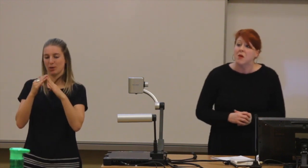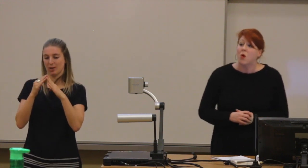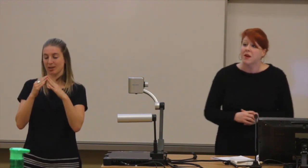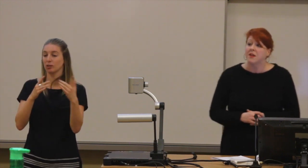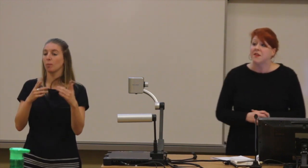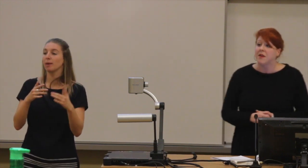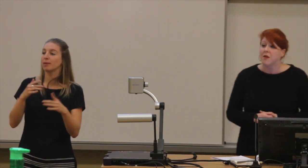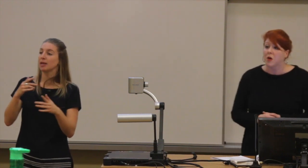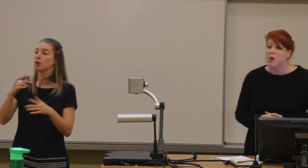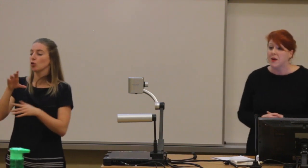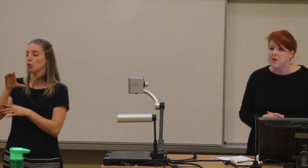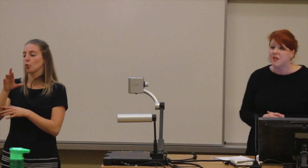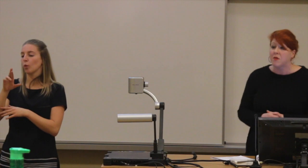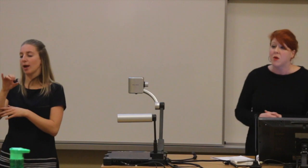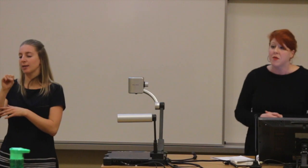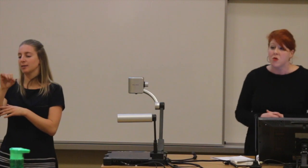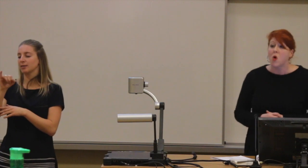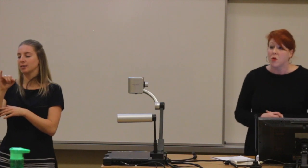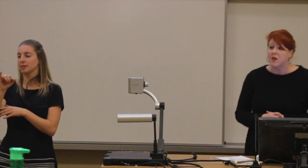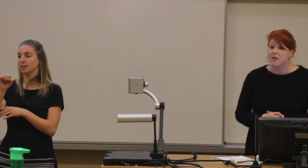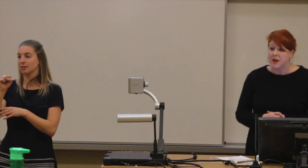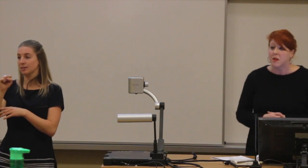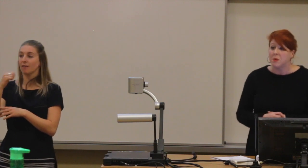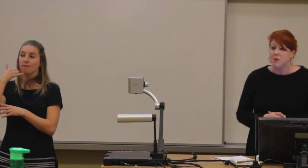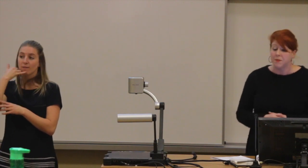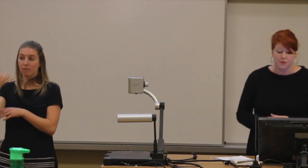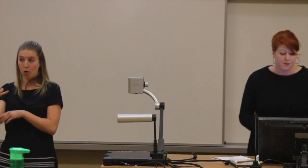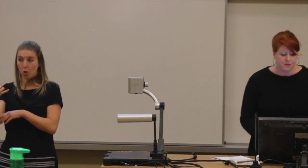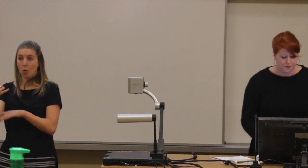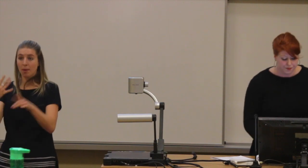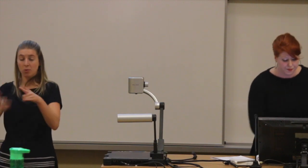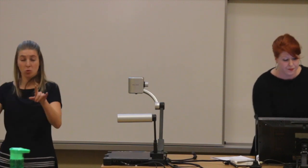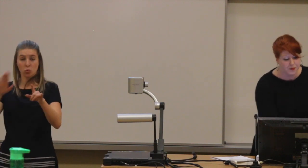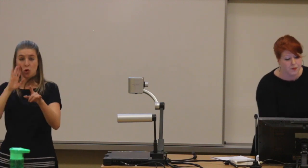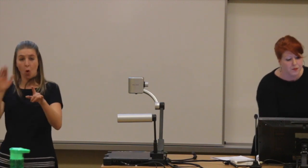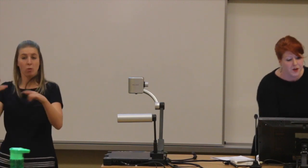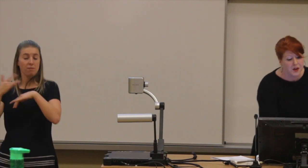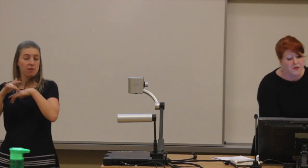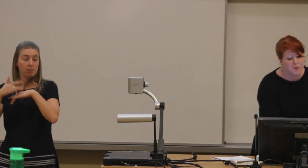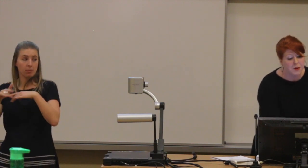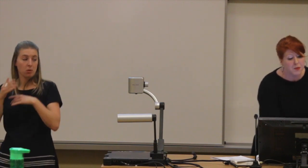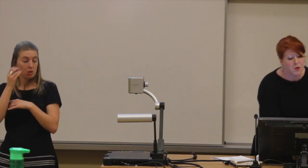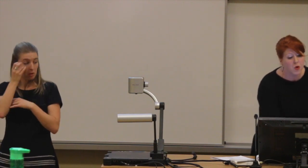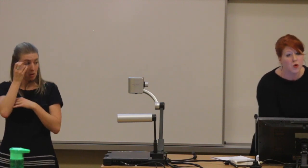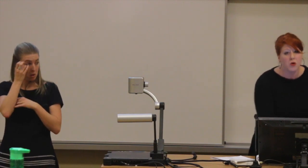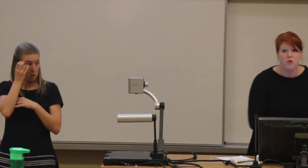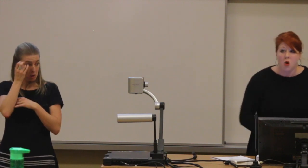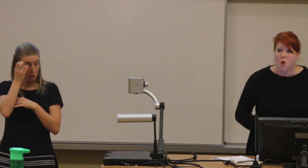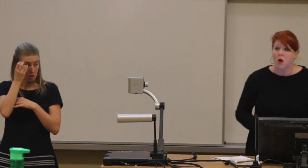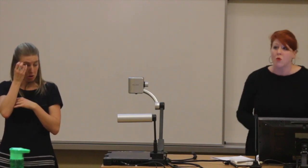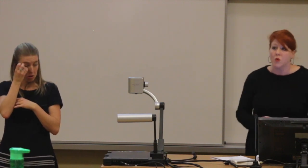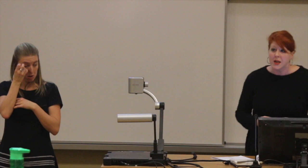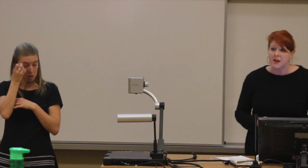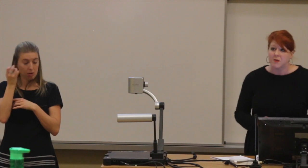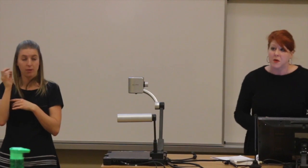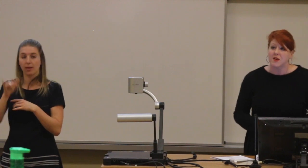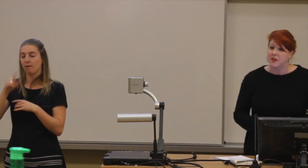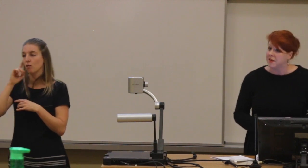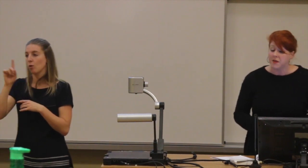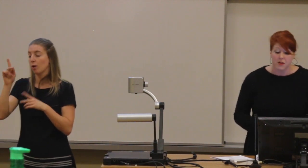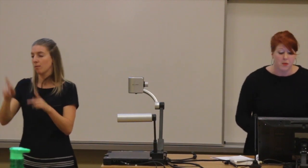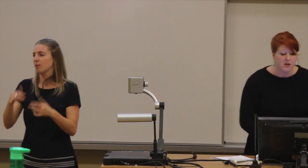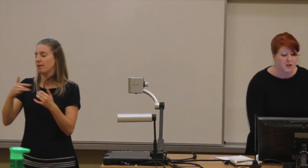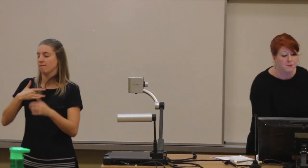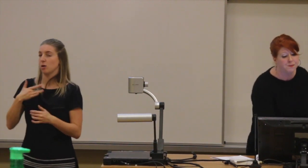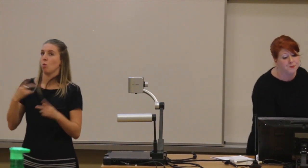be something that you want to consider equipping yourself with and knowing what's available, particularly for people who you know are really